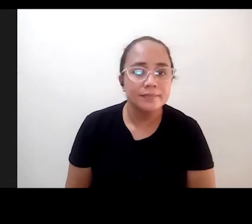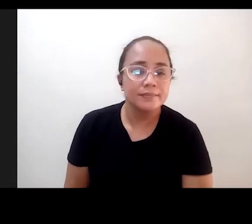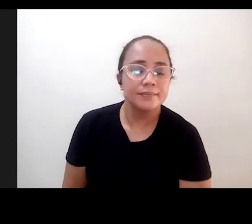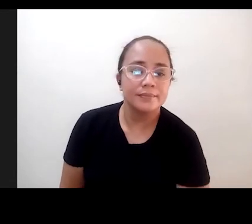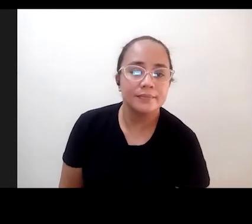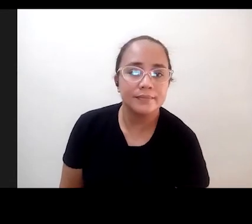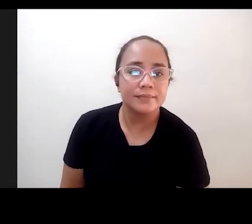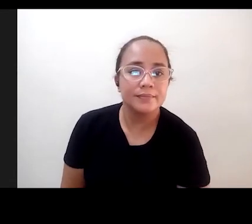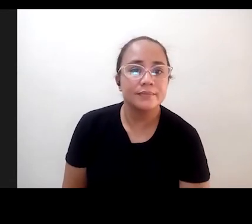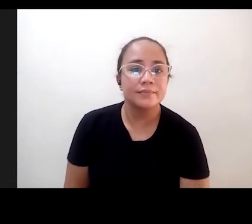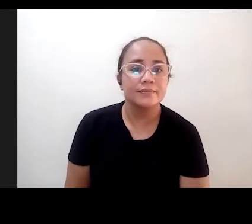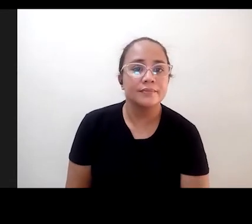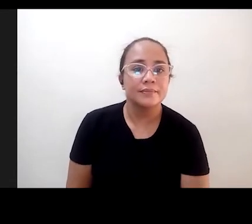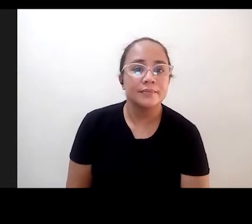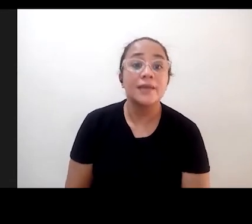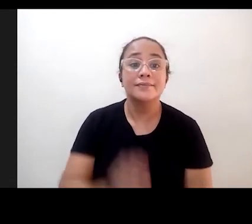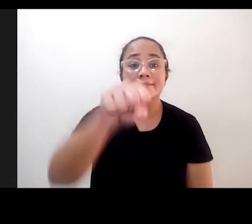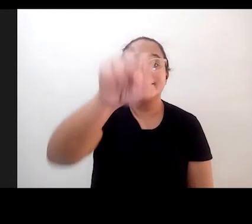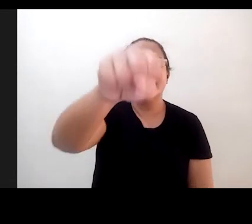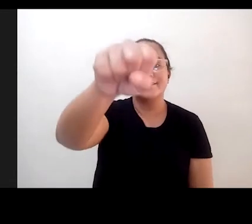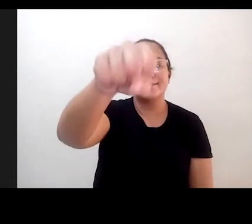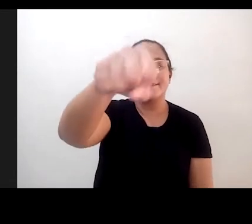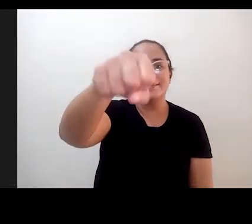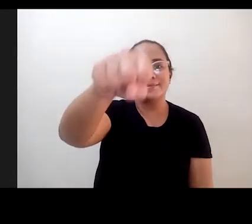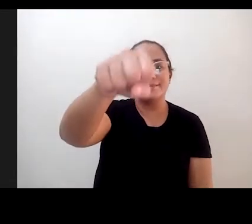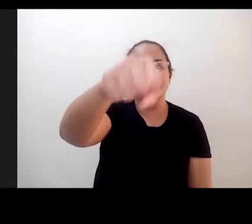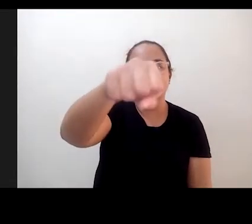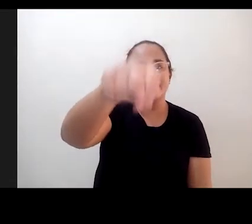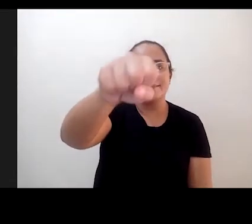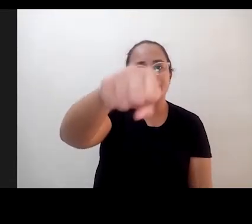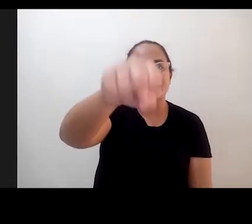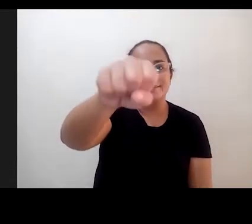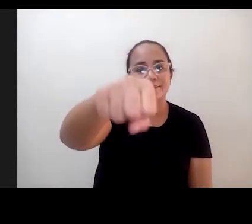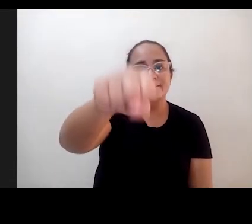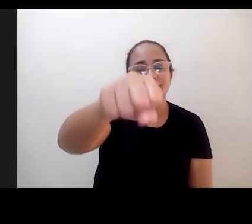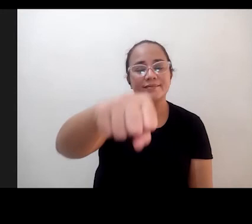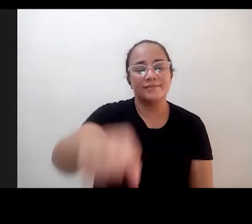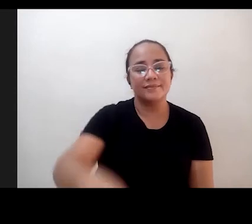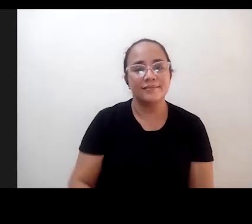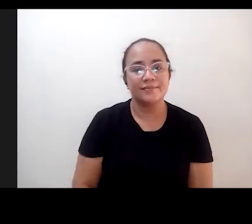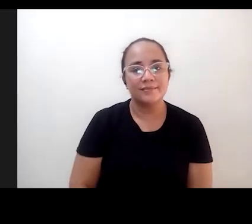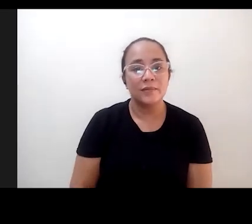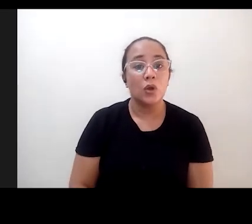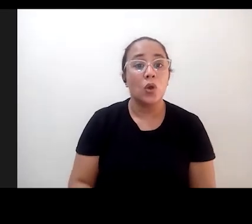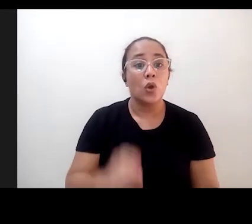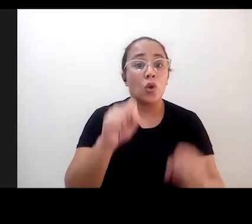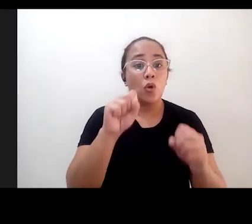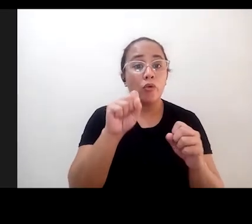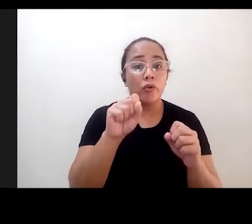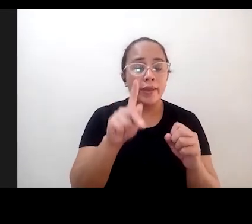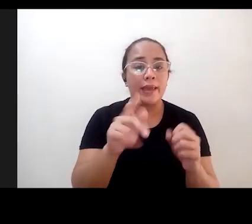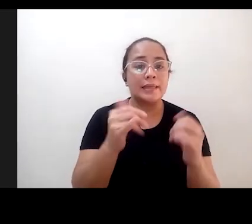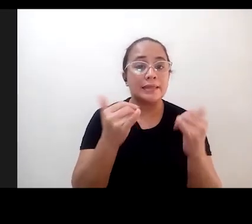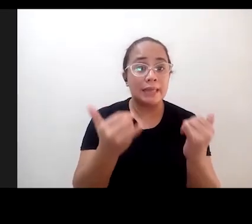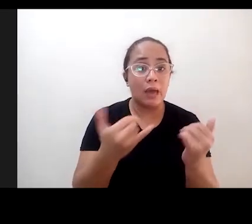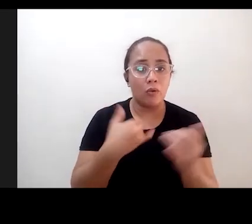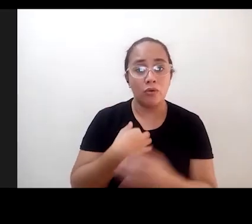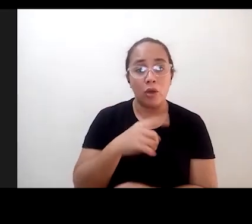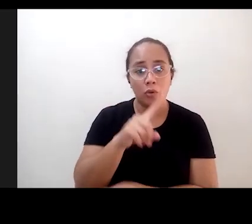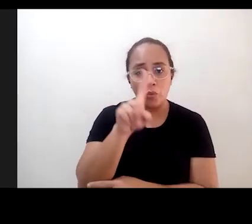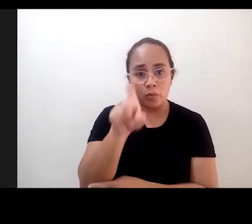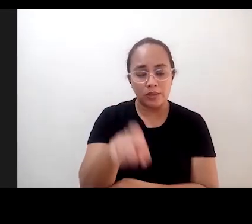these Yes, colors. yes, yes, yes. Okay, now the question is, if you